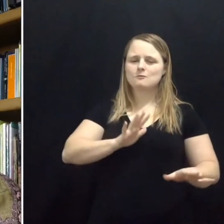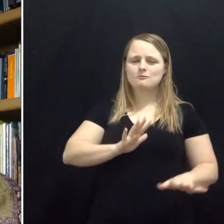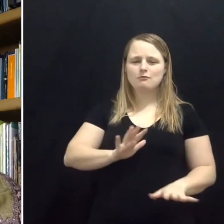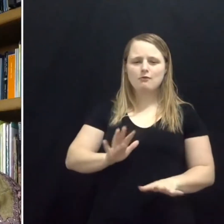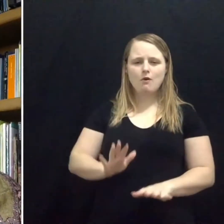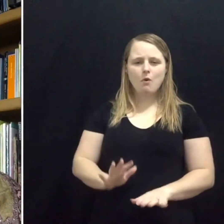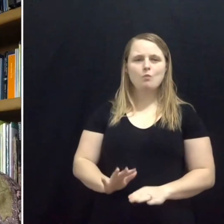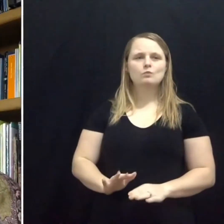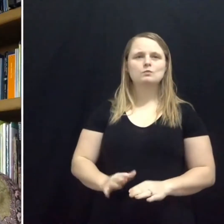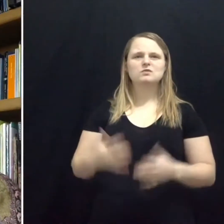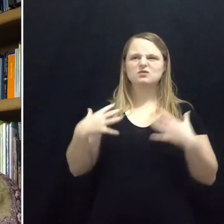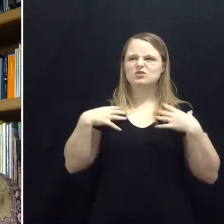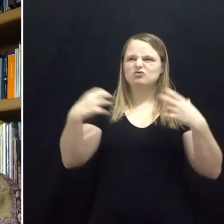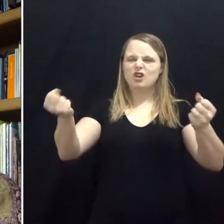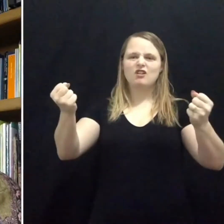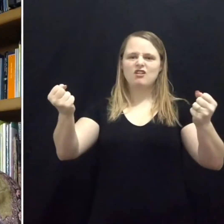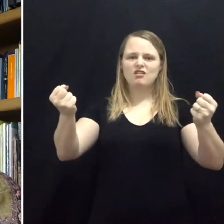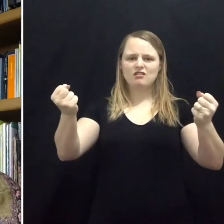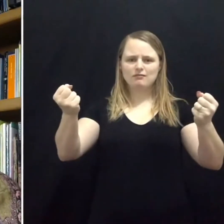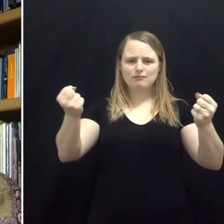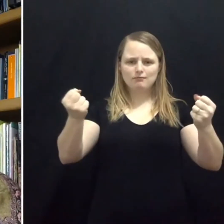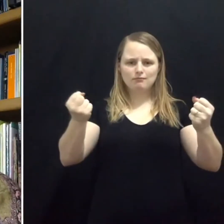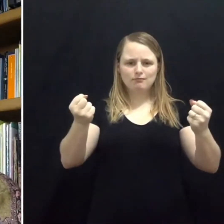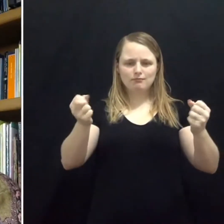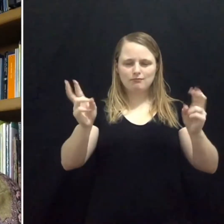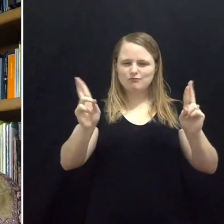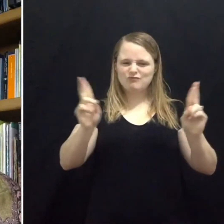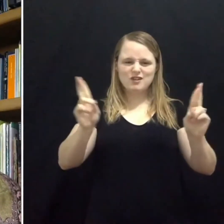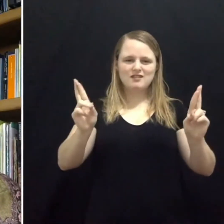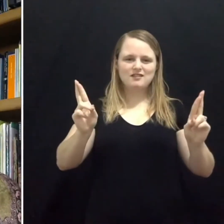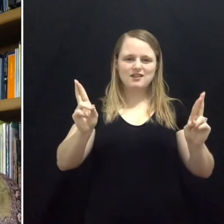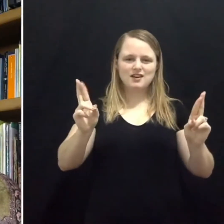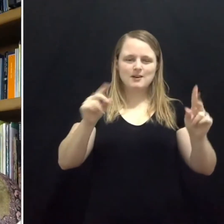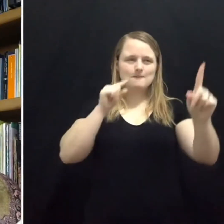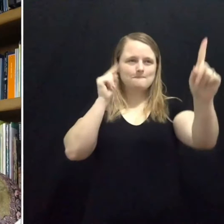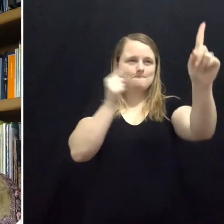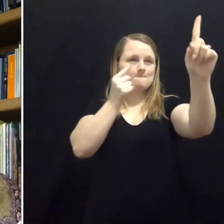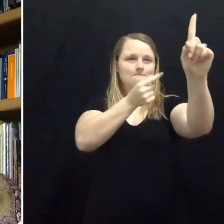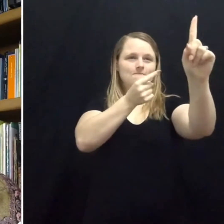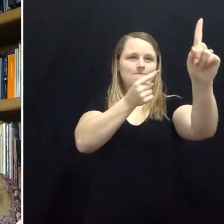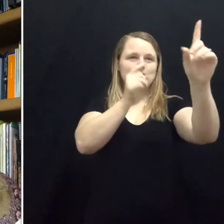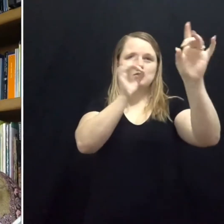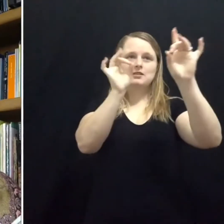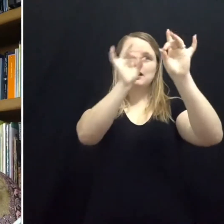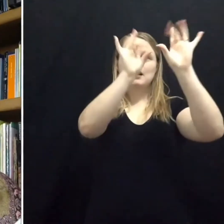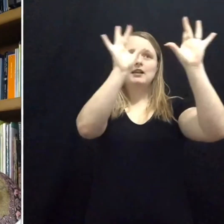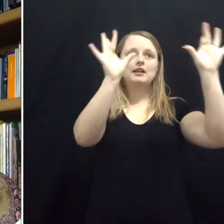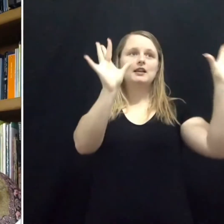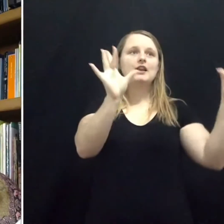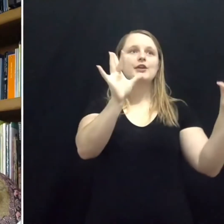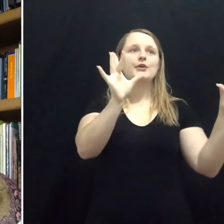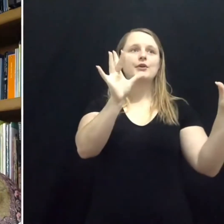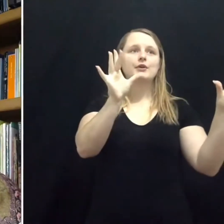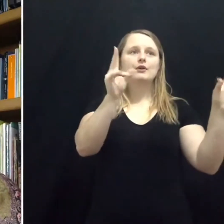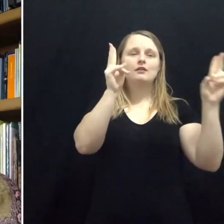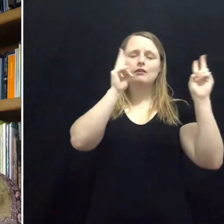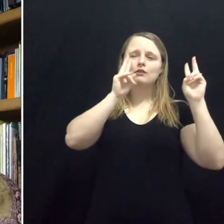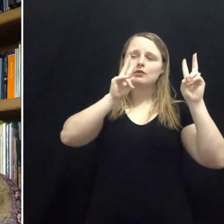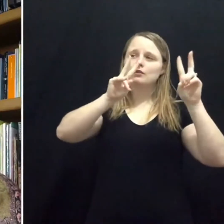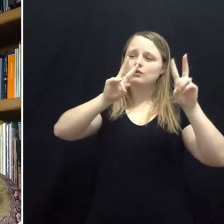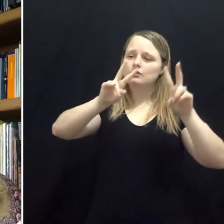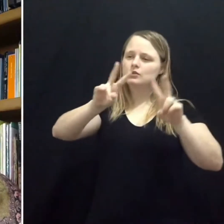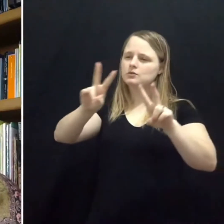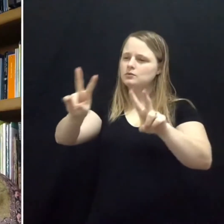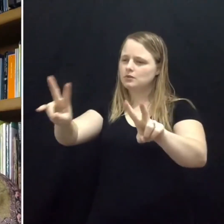strong and brave. His vision was clear like the sky above, and he looked at his world through